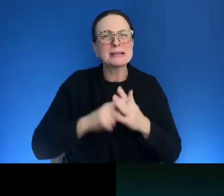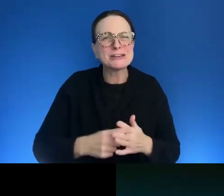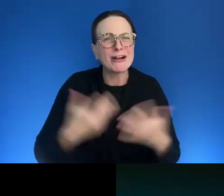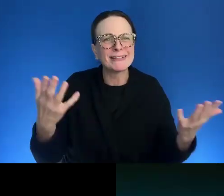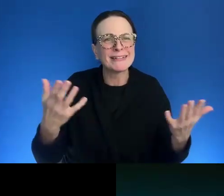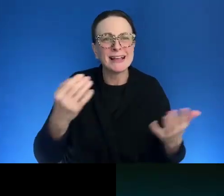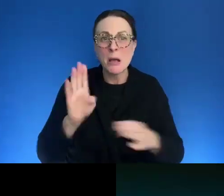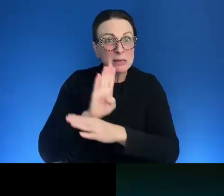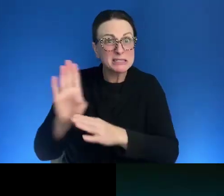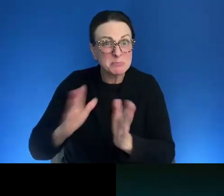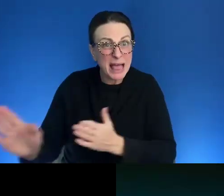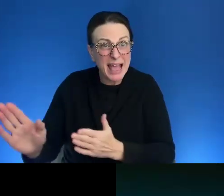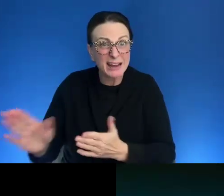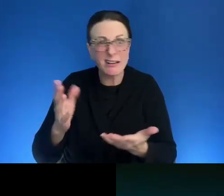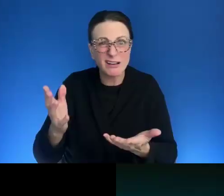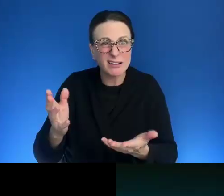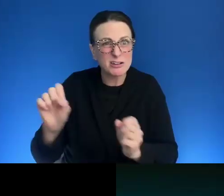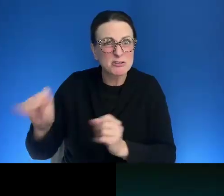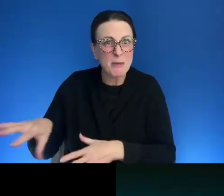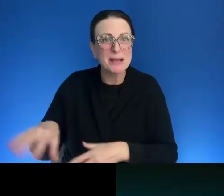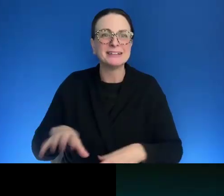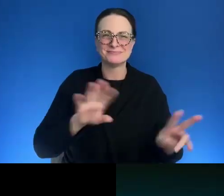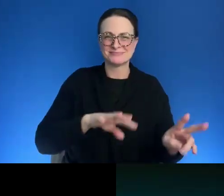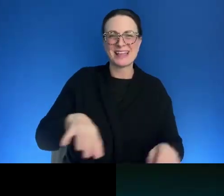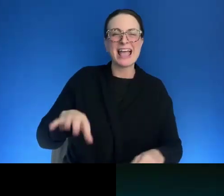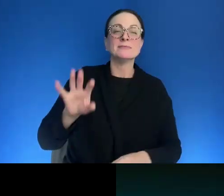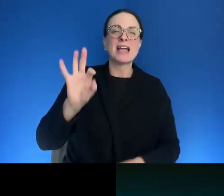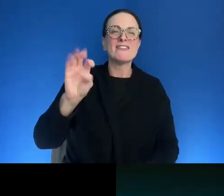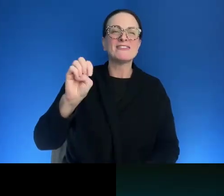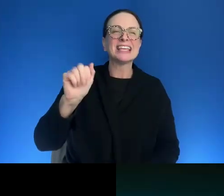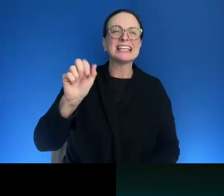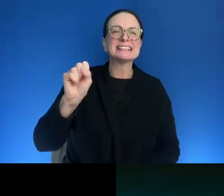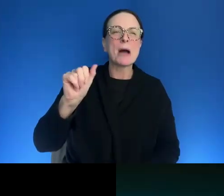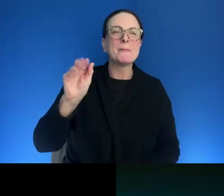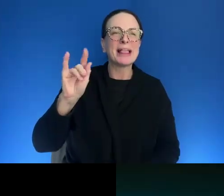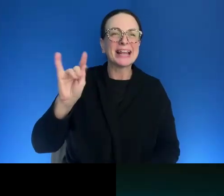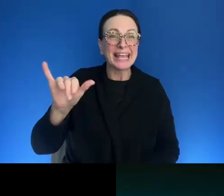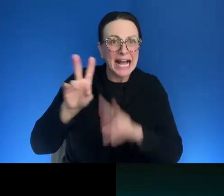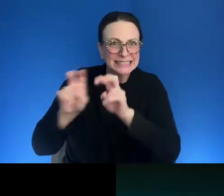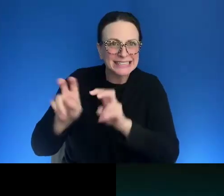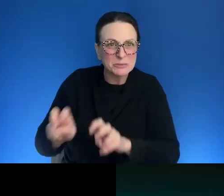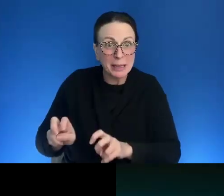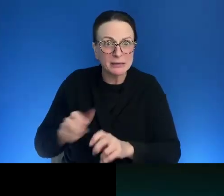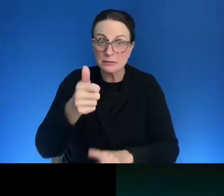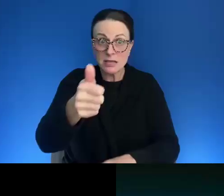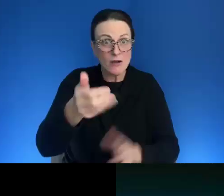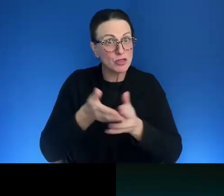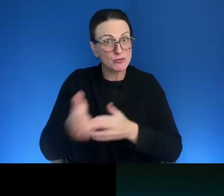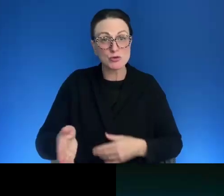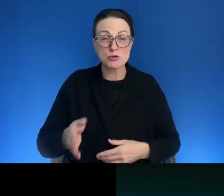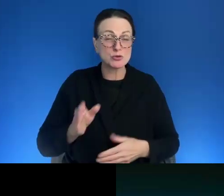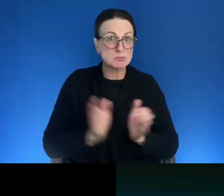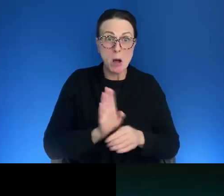it's not a business plan, what is it? It's a feasibility assessment. You can do it yourself. You can do it through the Small Business